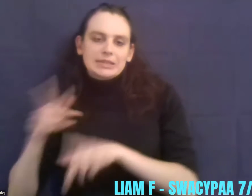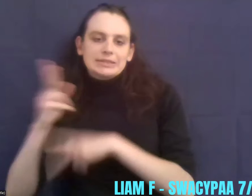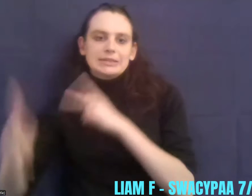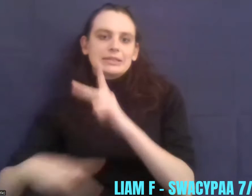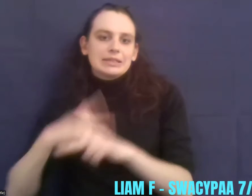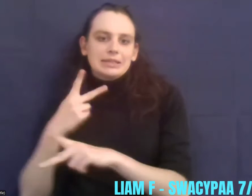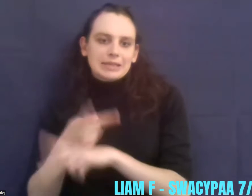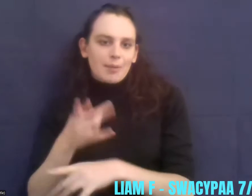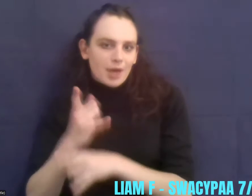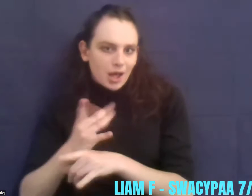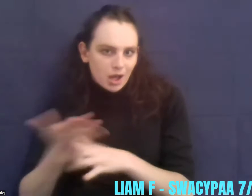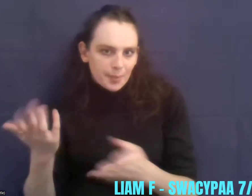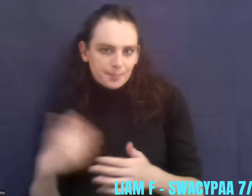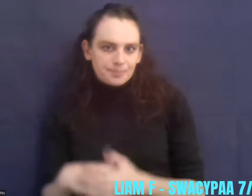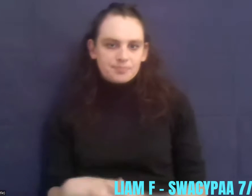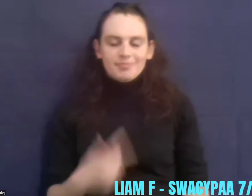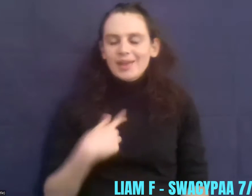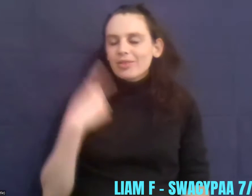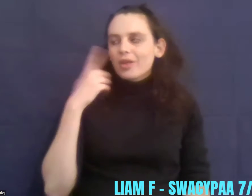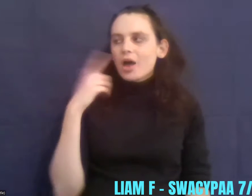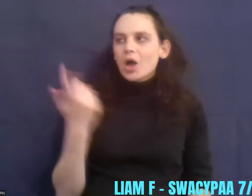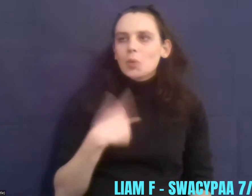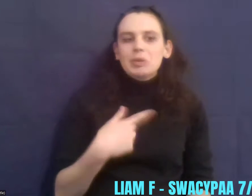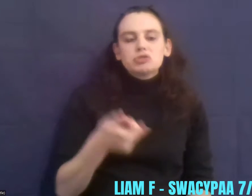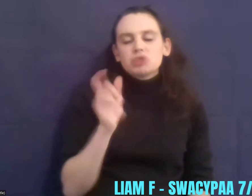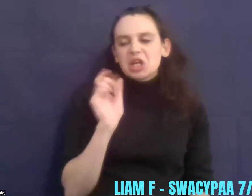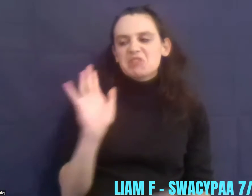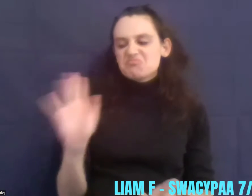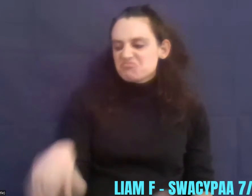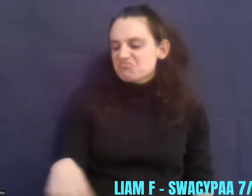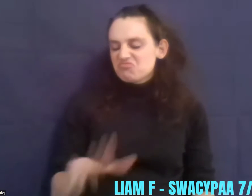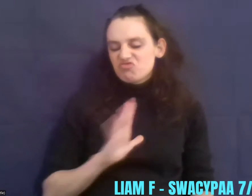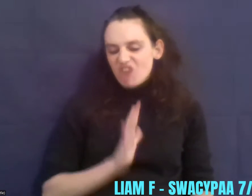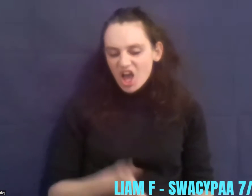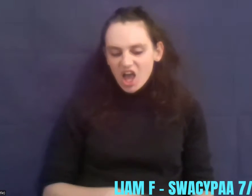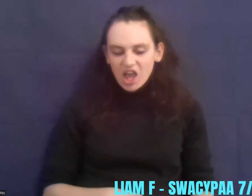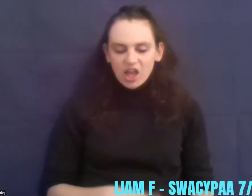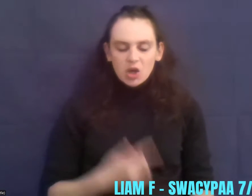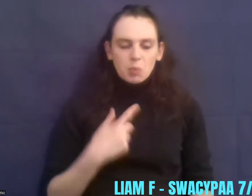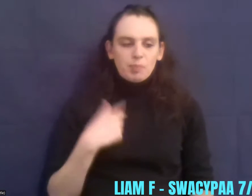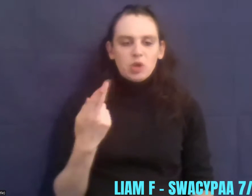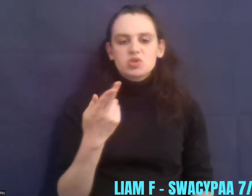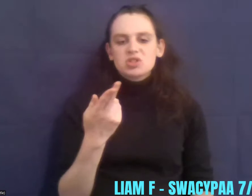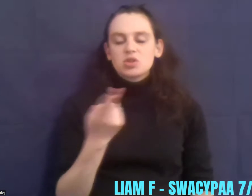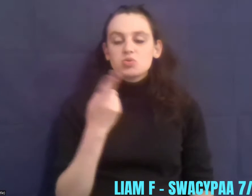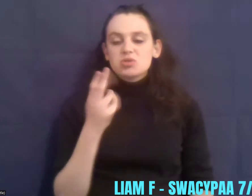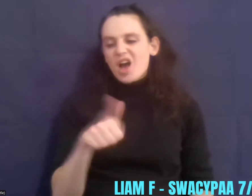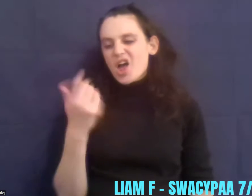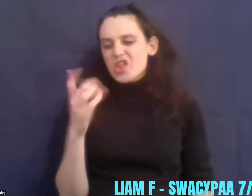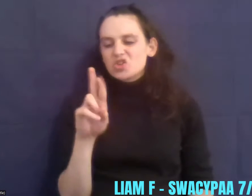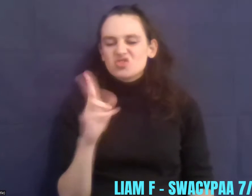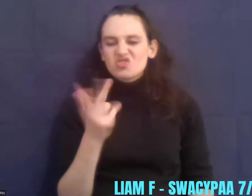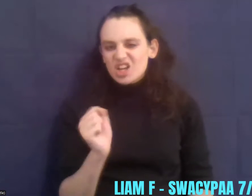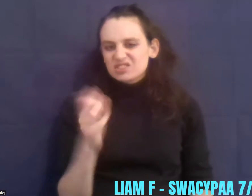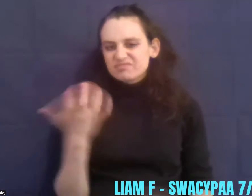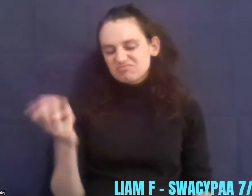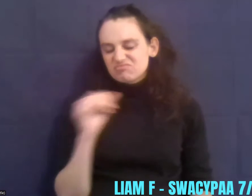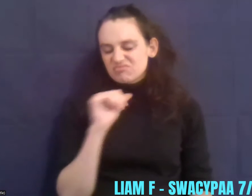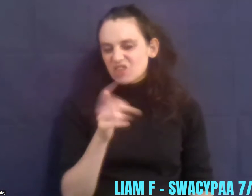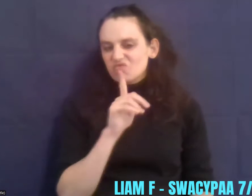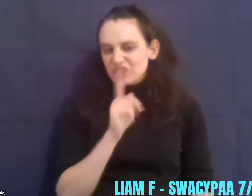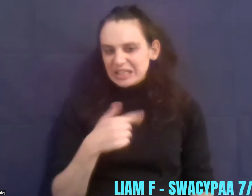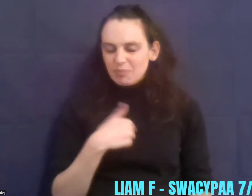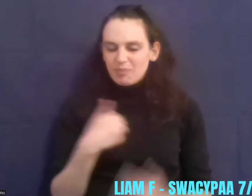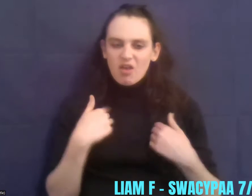or other substances really. I didn't do a ton of other things, mostly because of my heart condition, but um, even with those